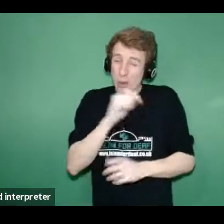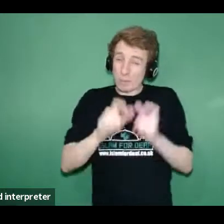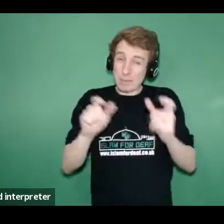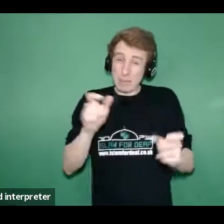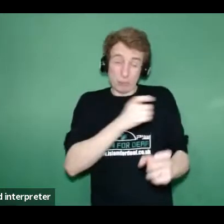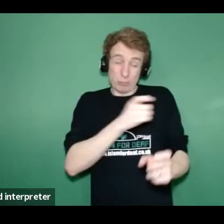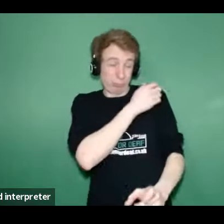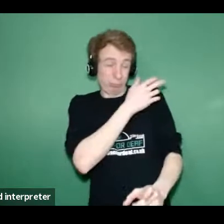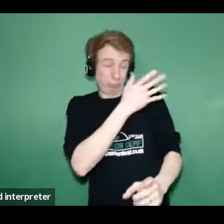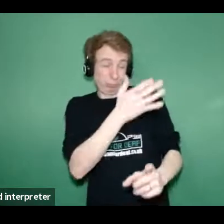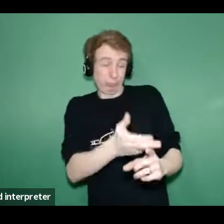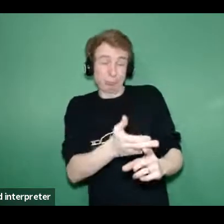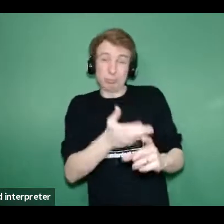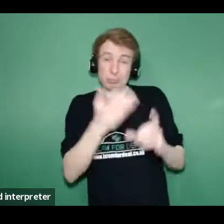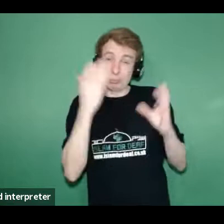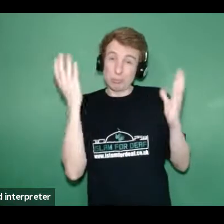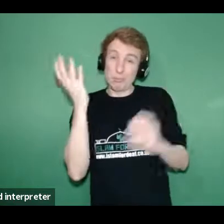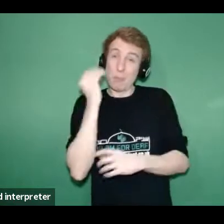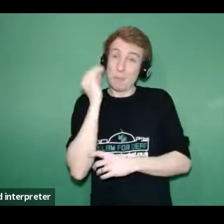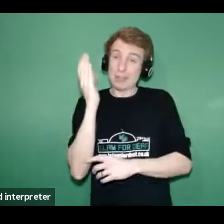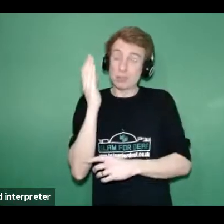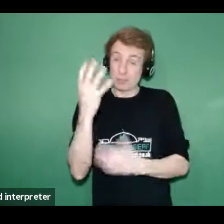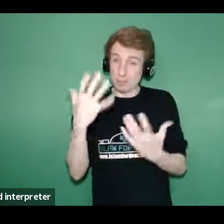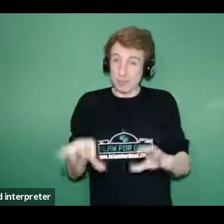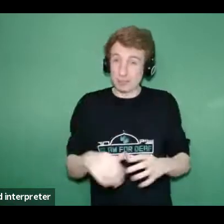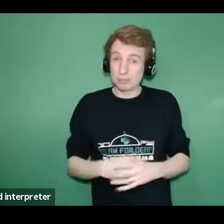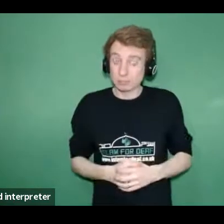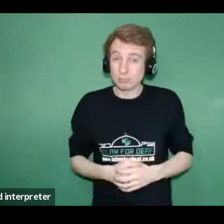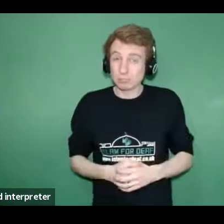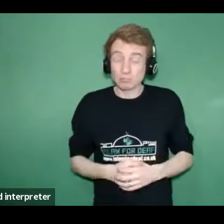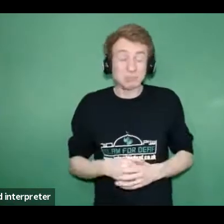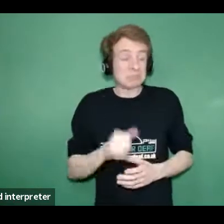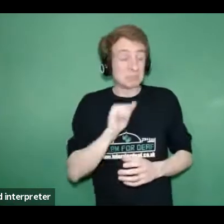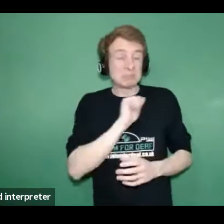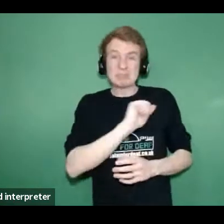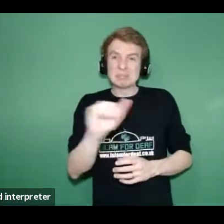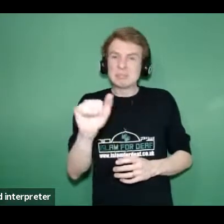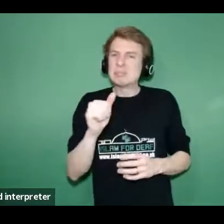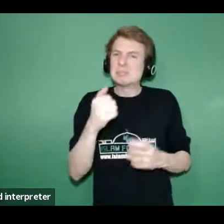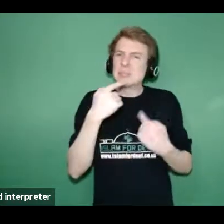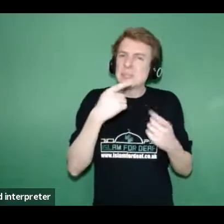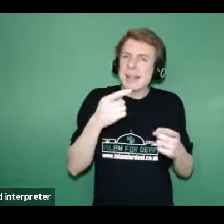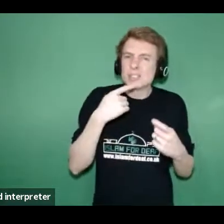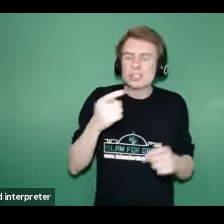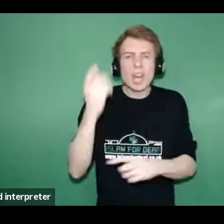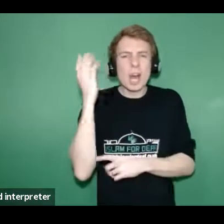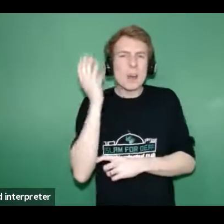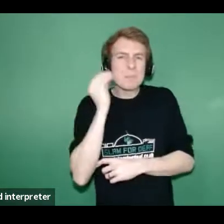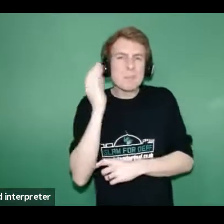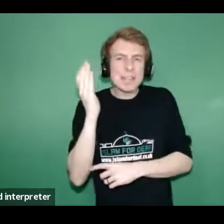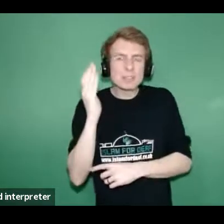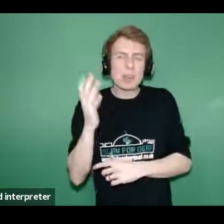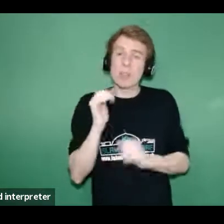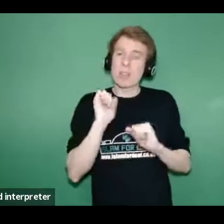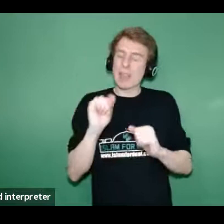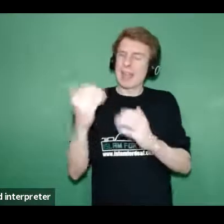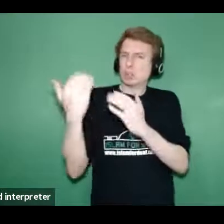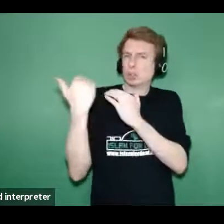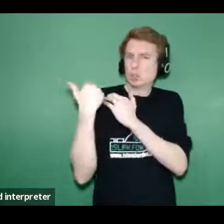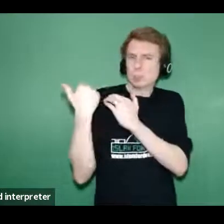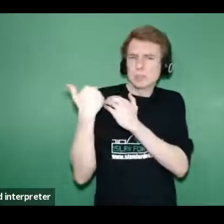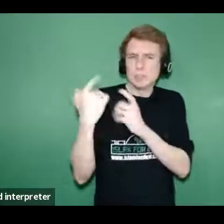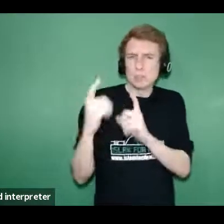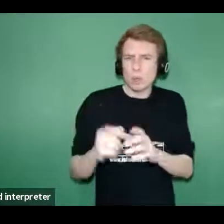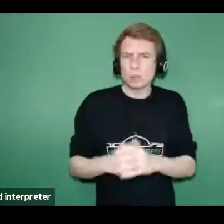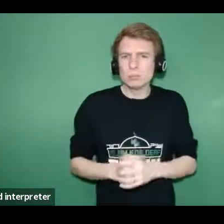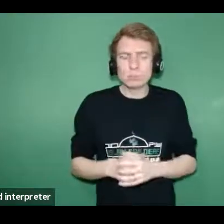duties were centered around how to correct one's faith. And it wasn't a message that